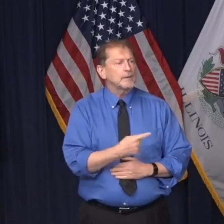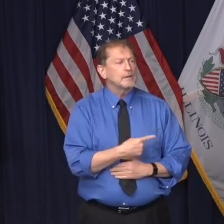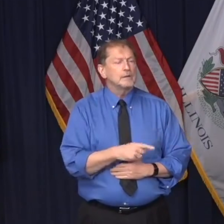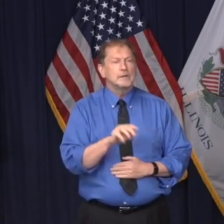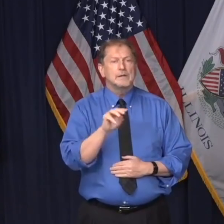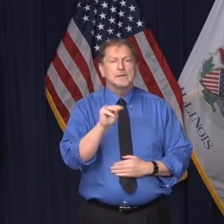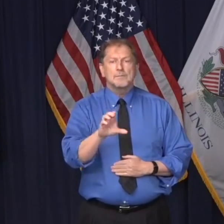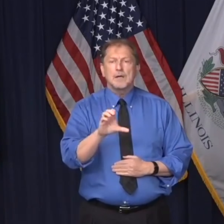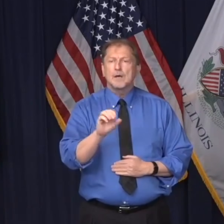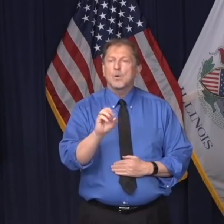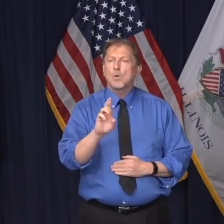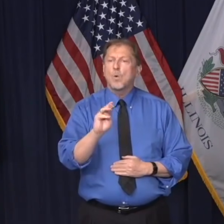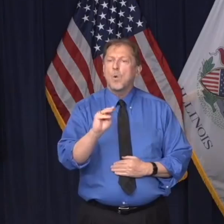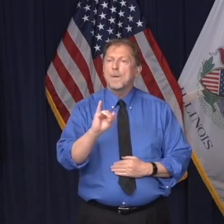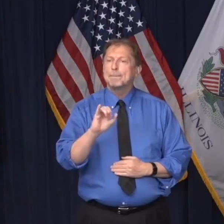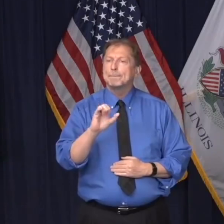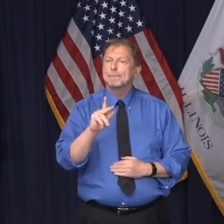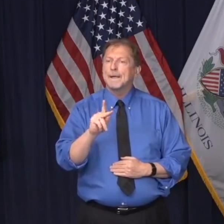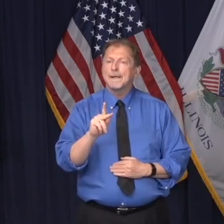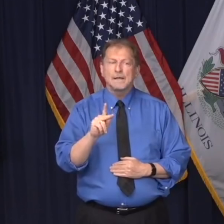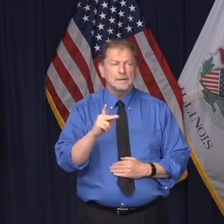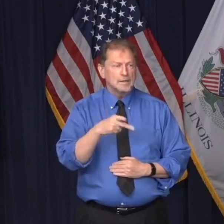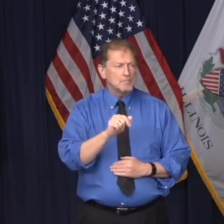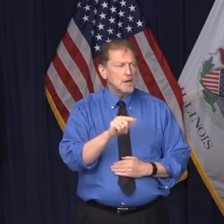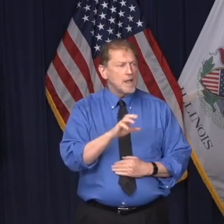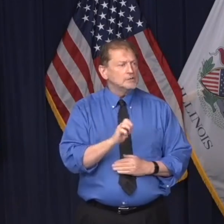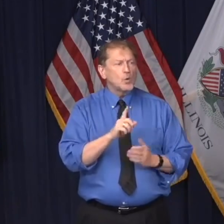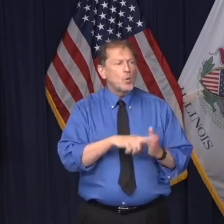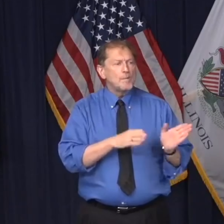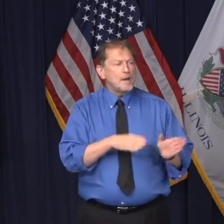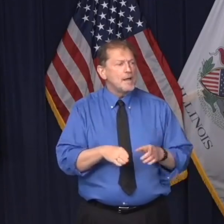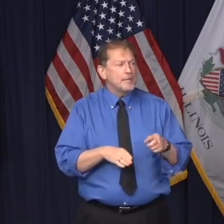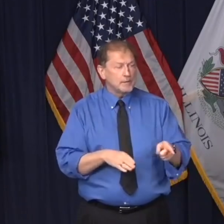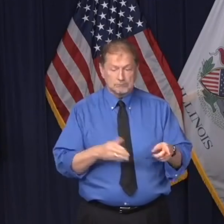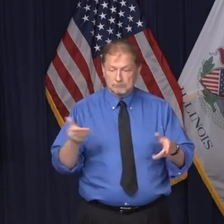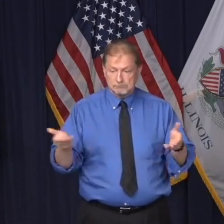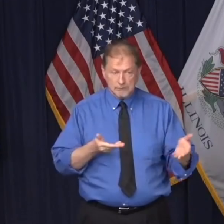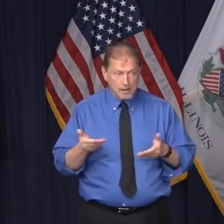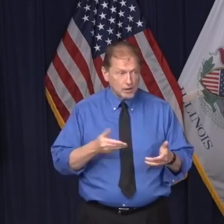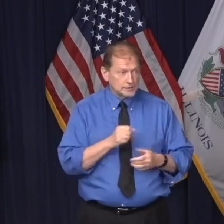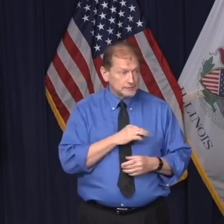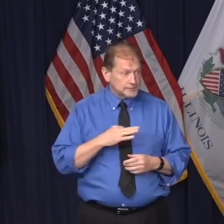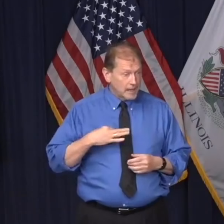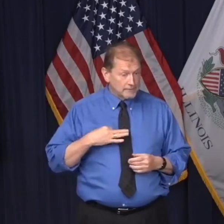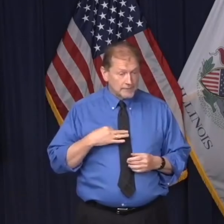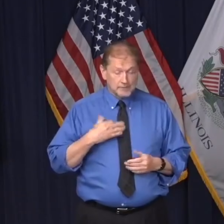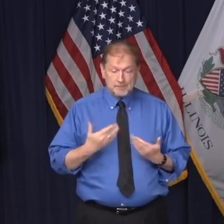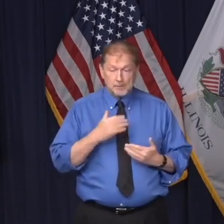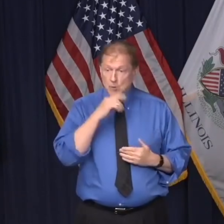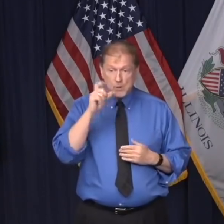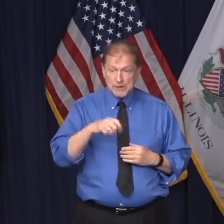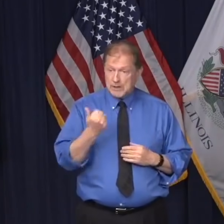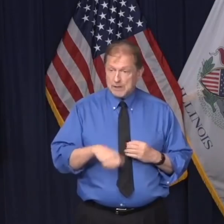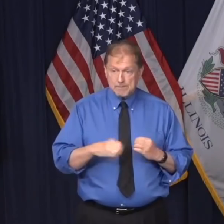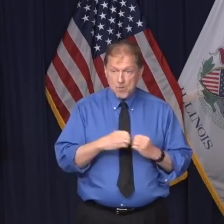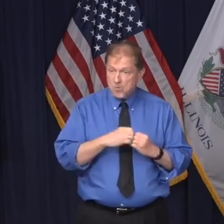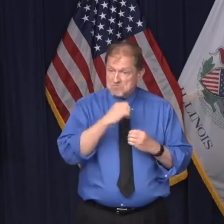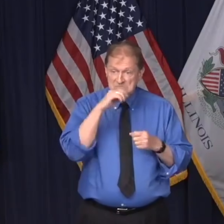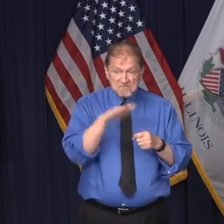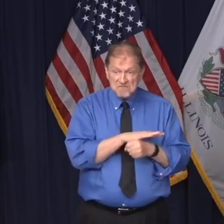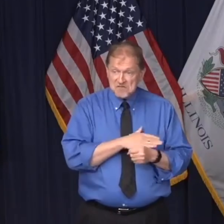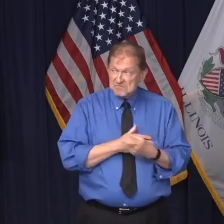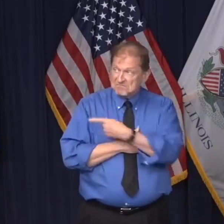McCormick Place. What's the latest on what all the staffers are doing who were hired and now not needed? Right, so